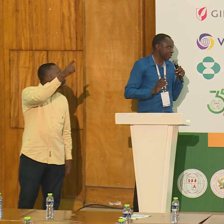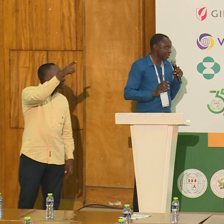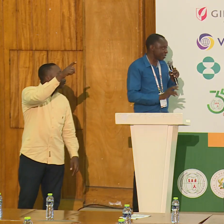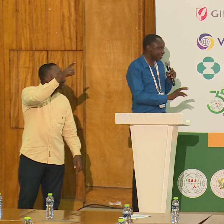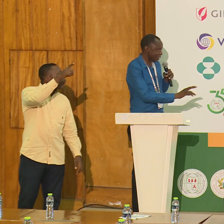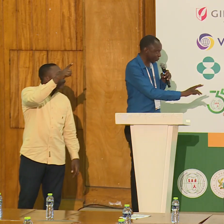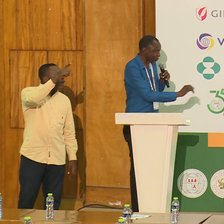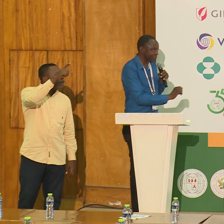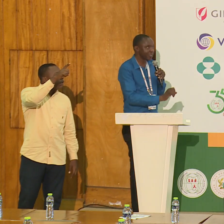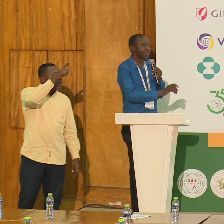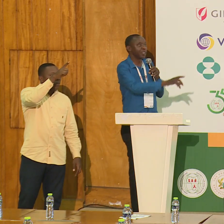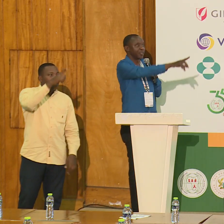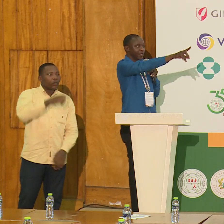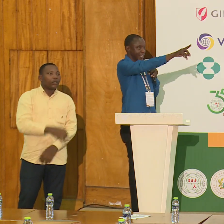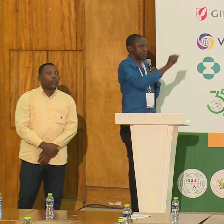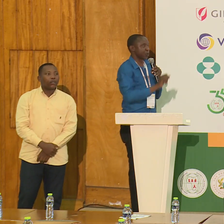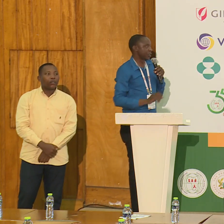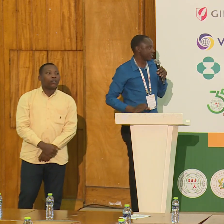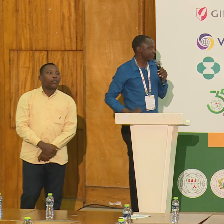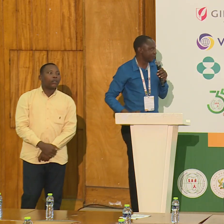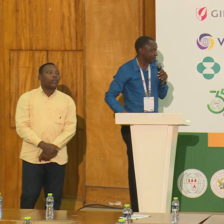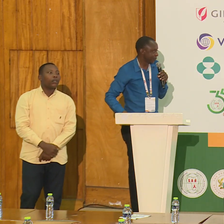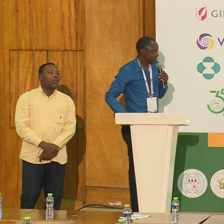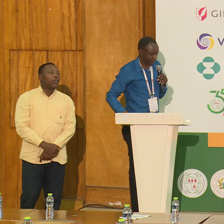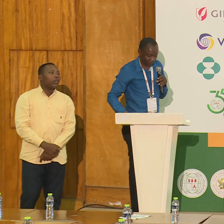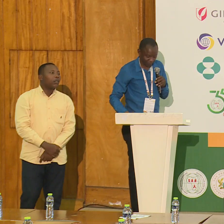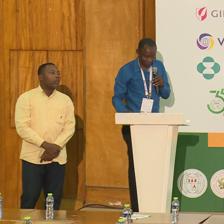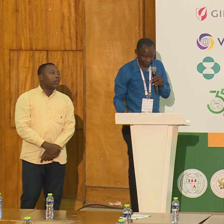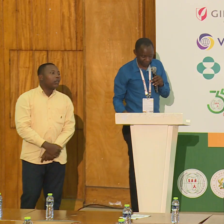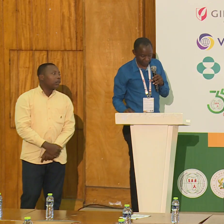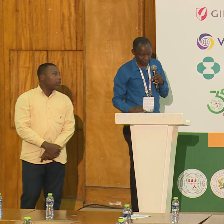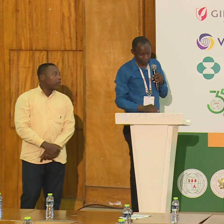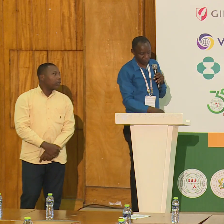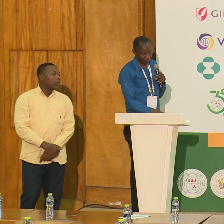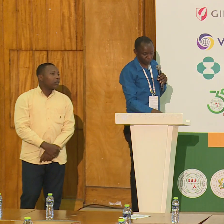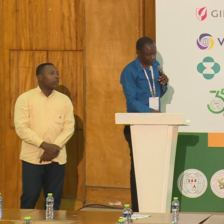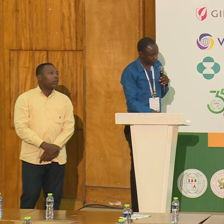tough questions. Take note. The last one.